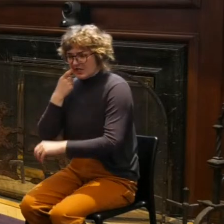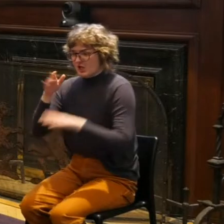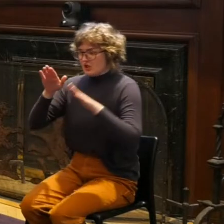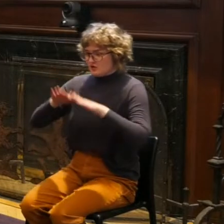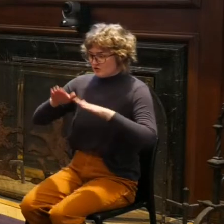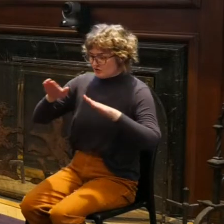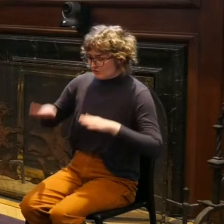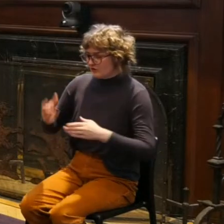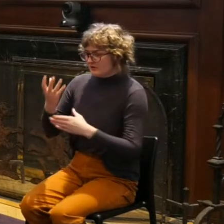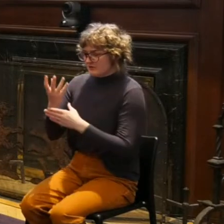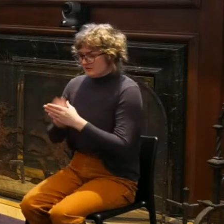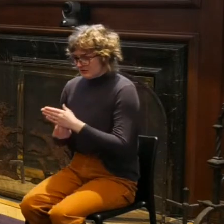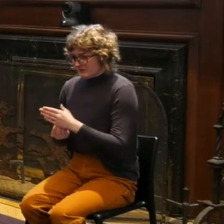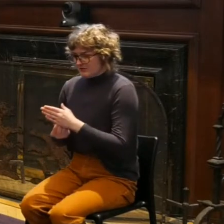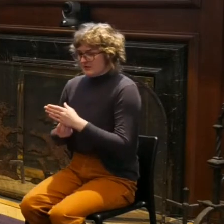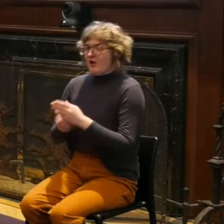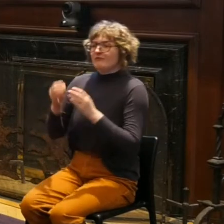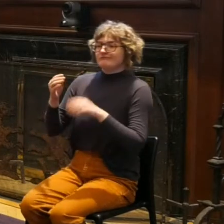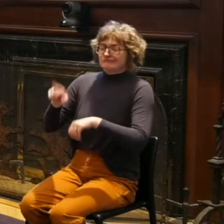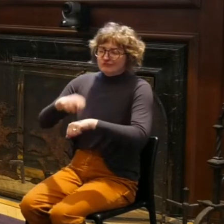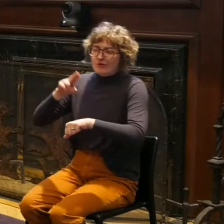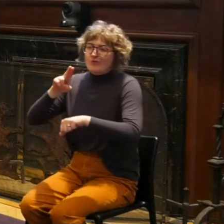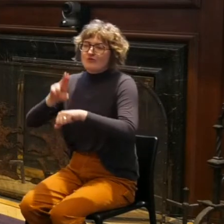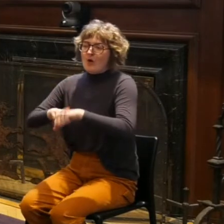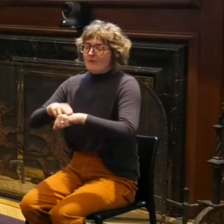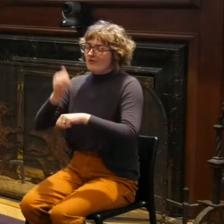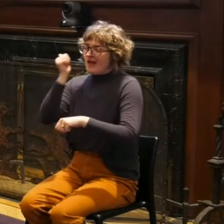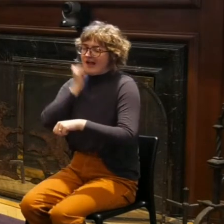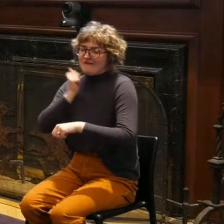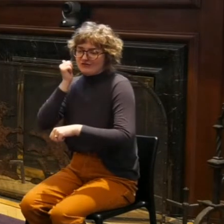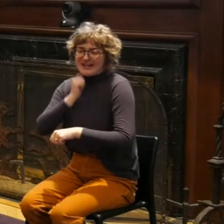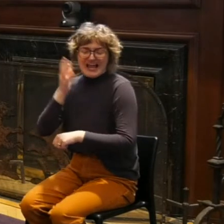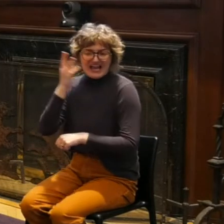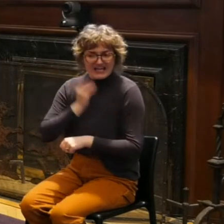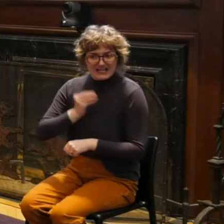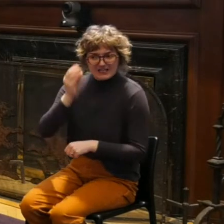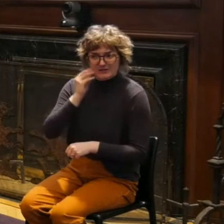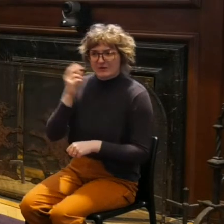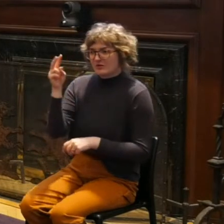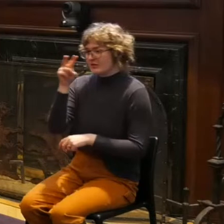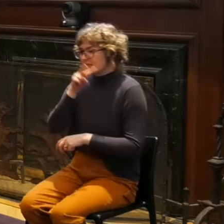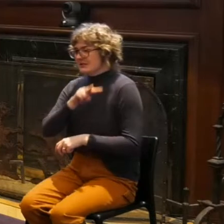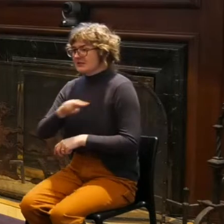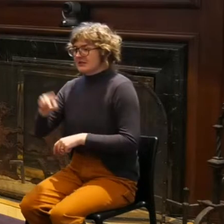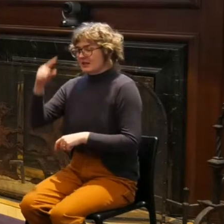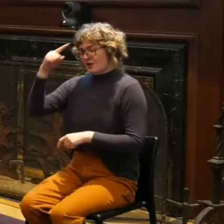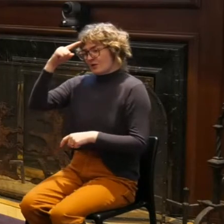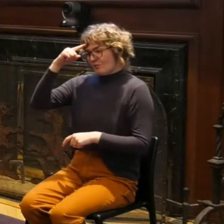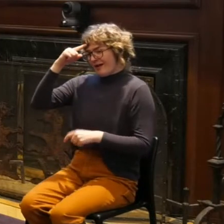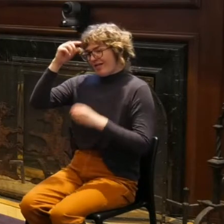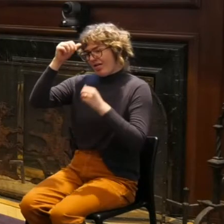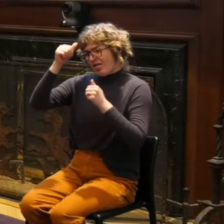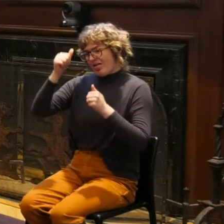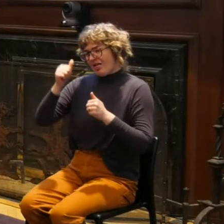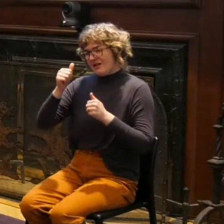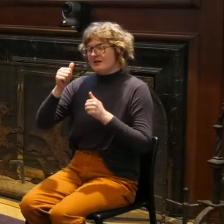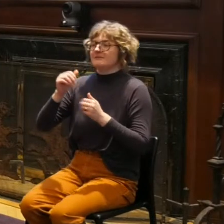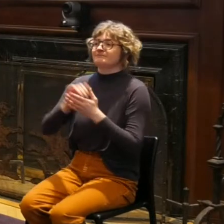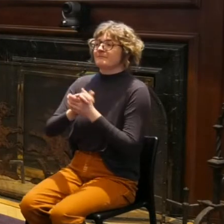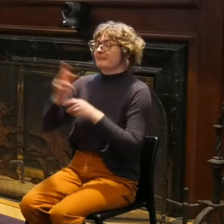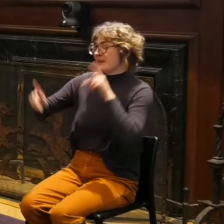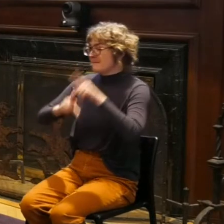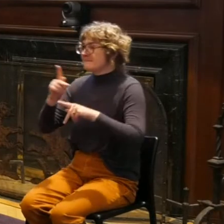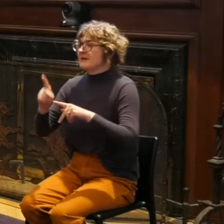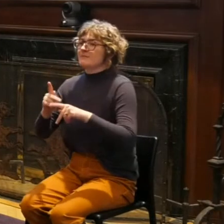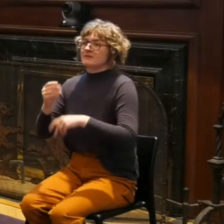and okay, which it is normal in a matter of everyday living that they see constantly polluting their brain. Other cultures of people own